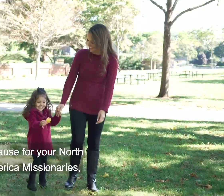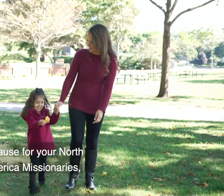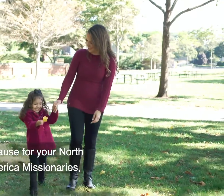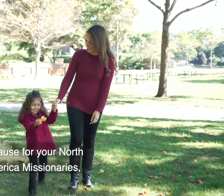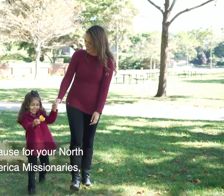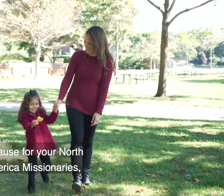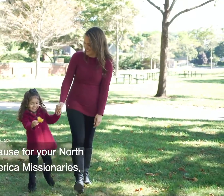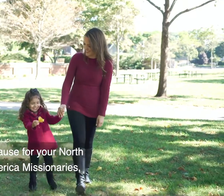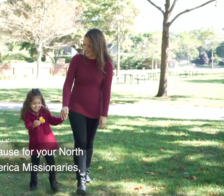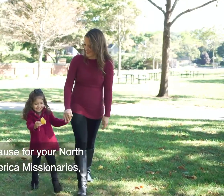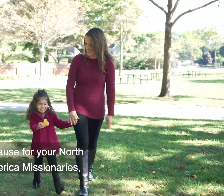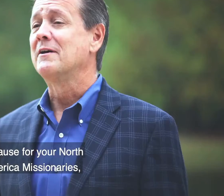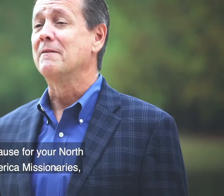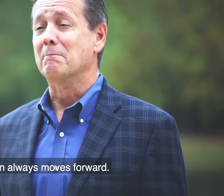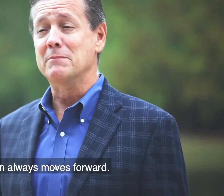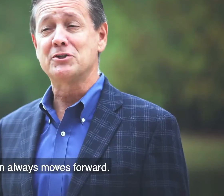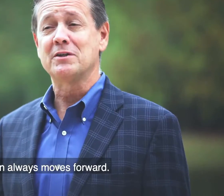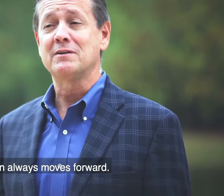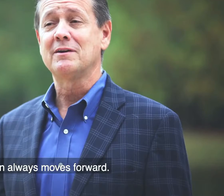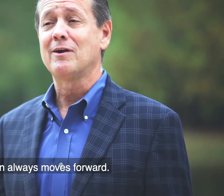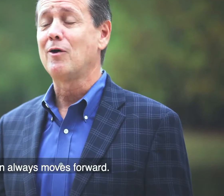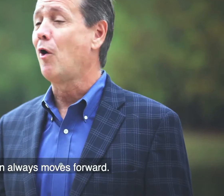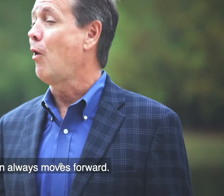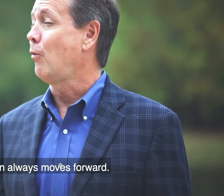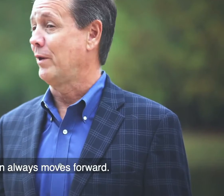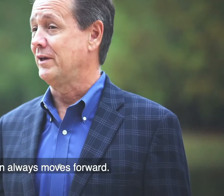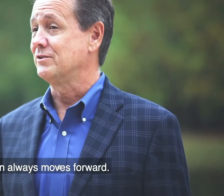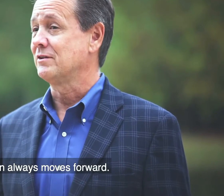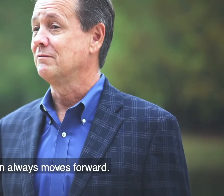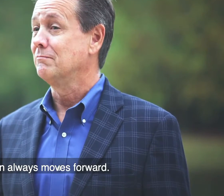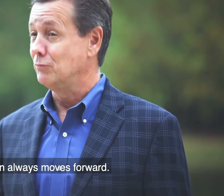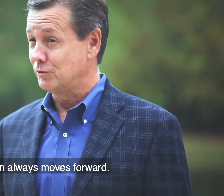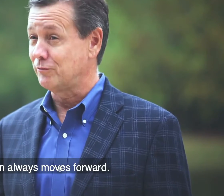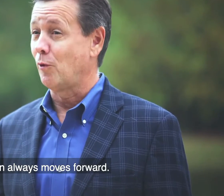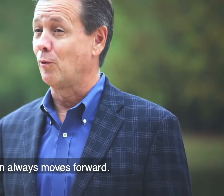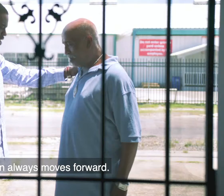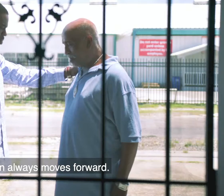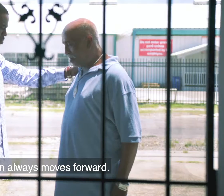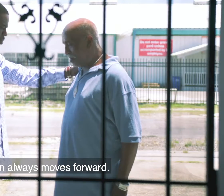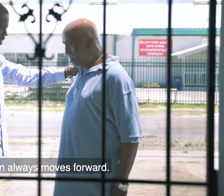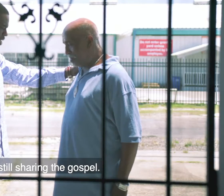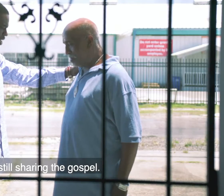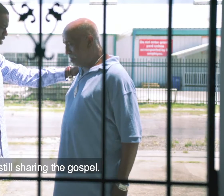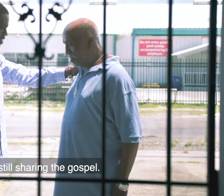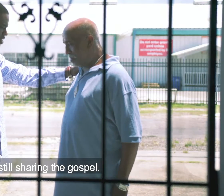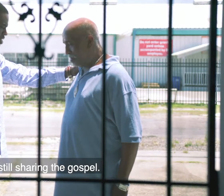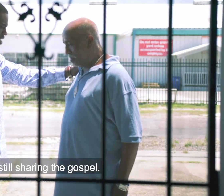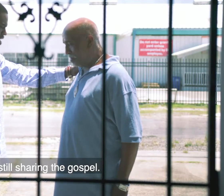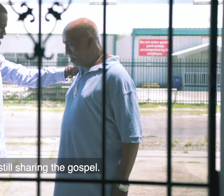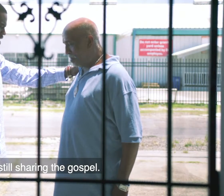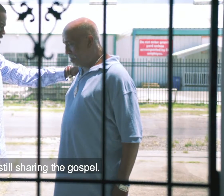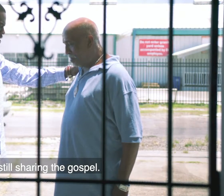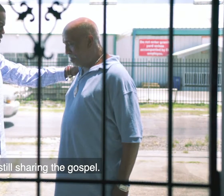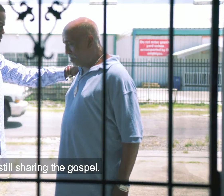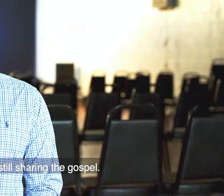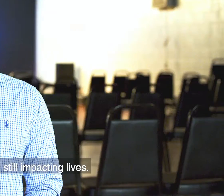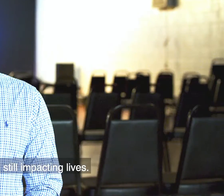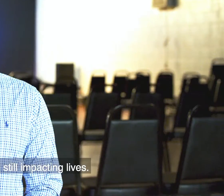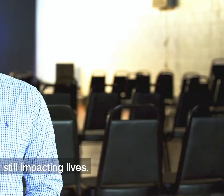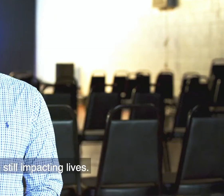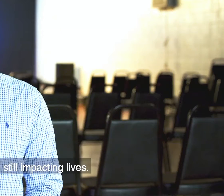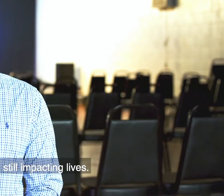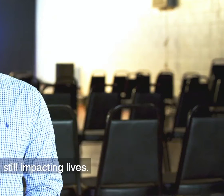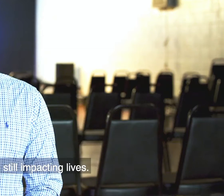North American missionaries, the mission always moves forward. We're still sharing the gospel. We're